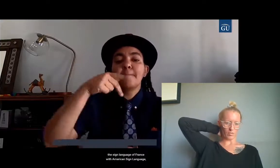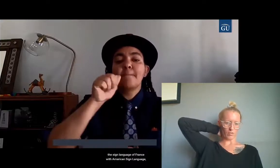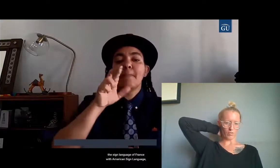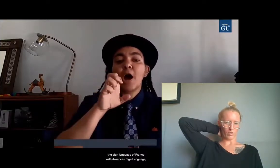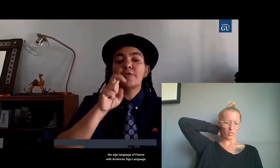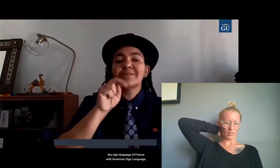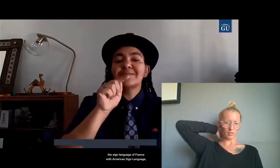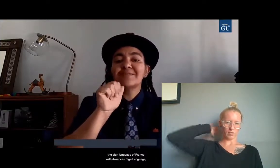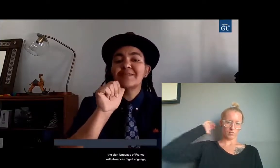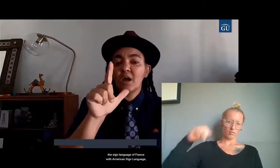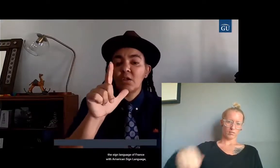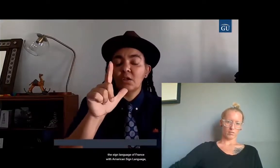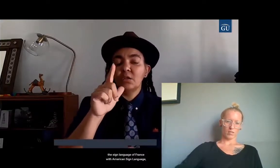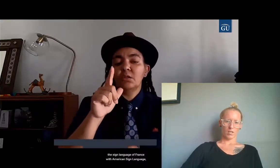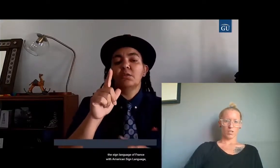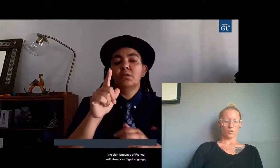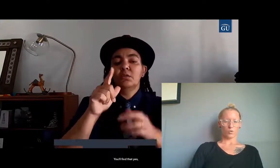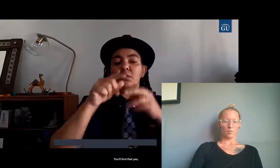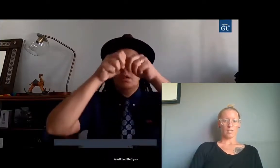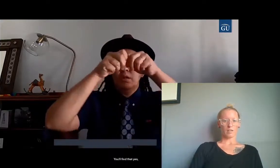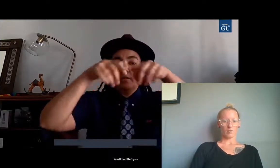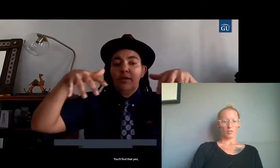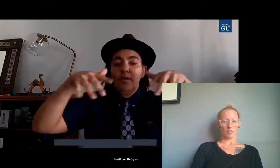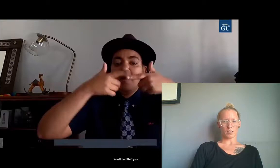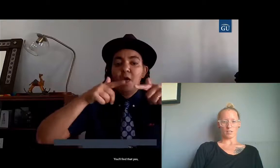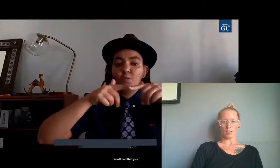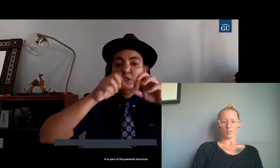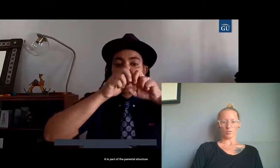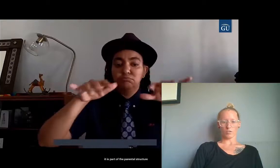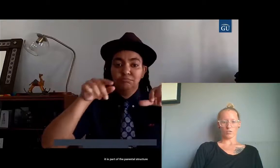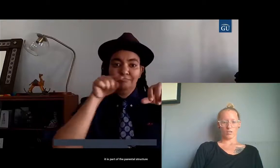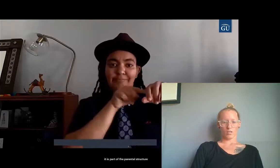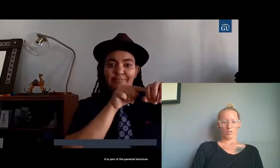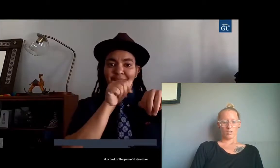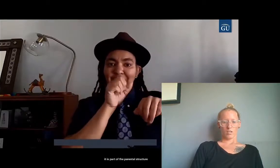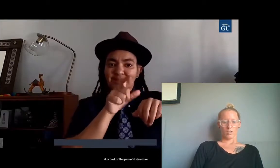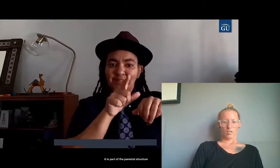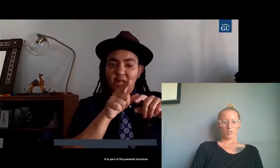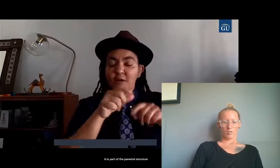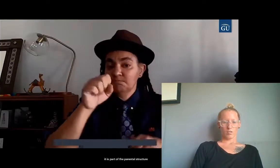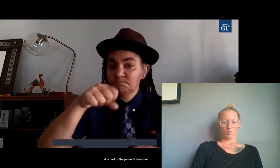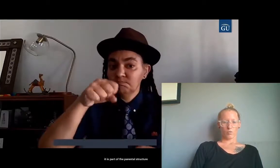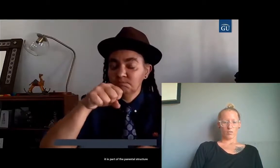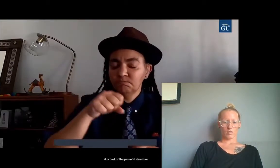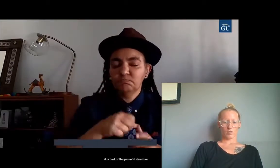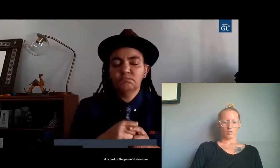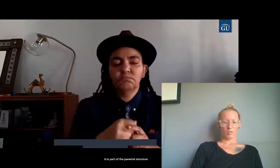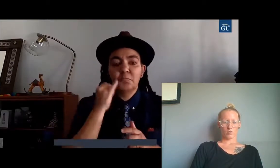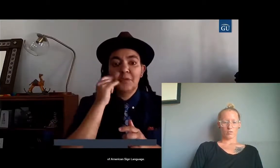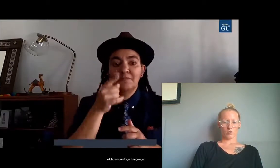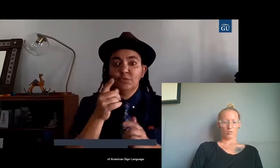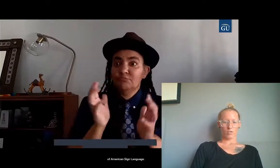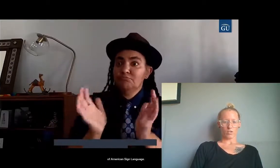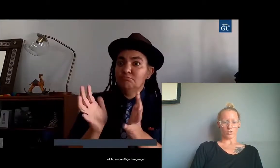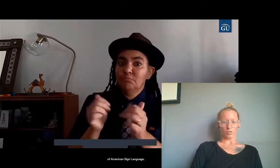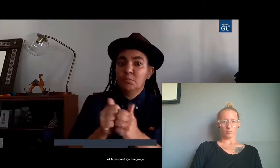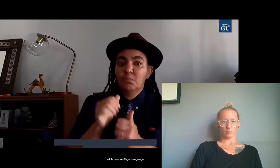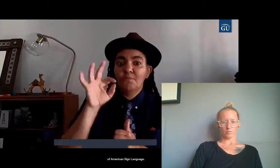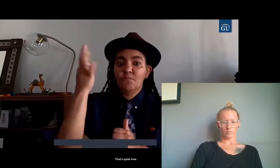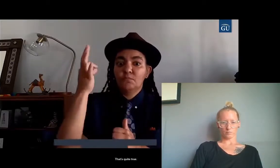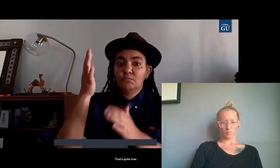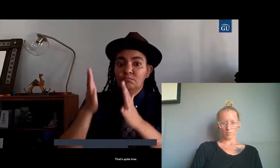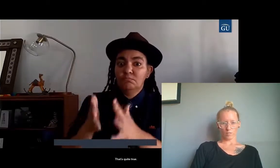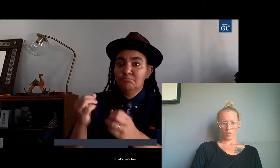sign language of France to American Sign Language, it was the parental